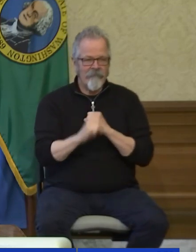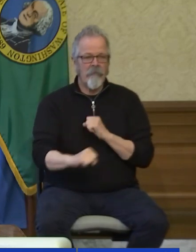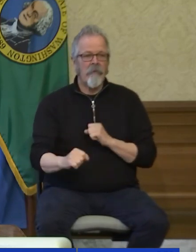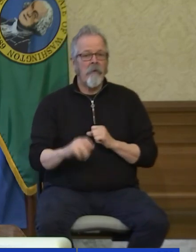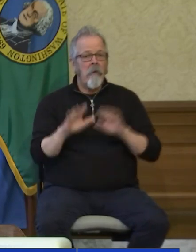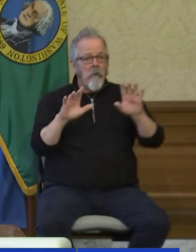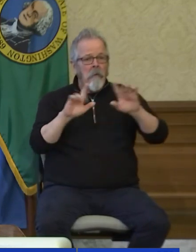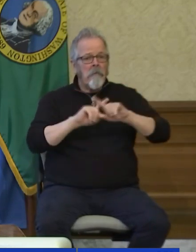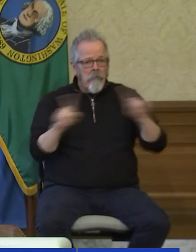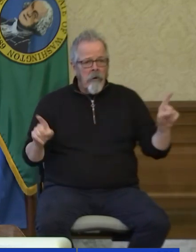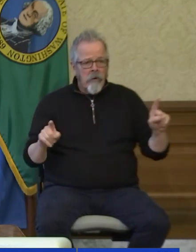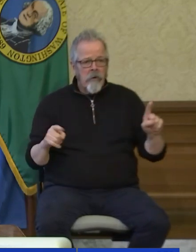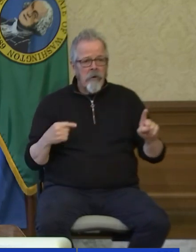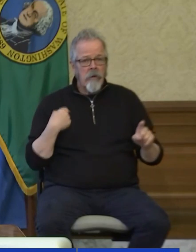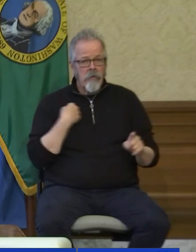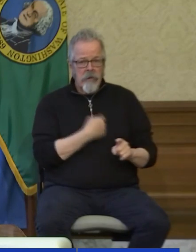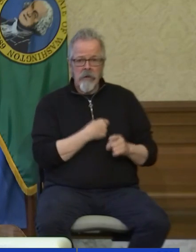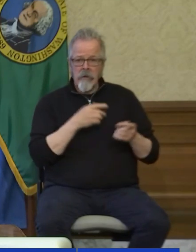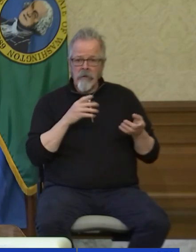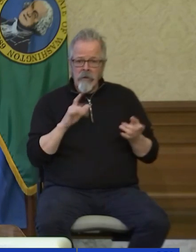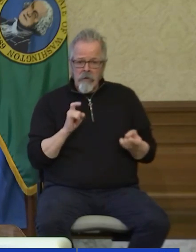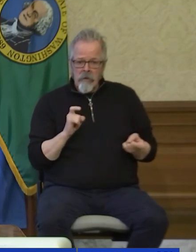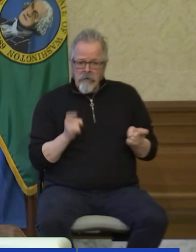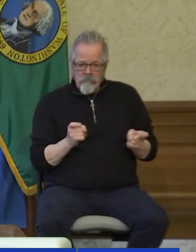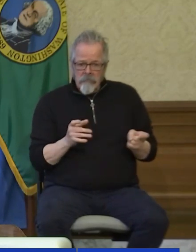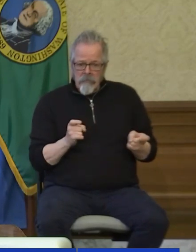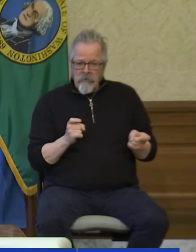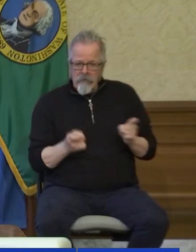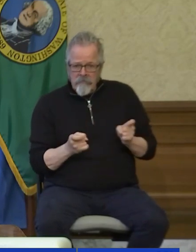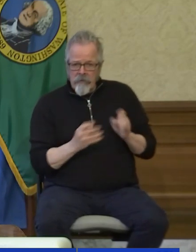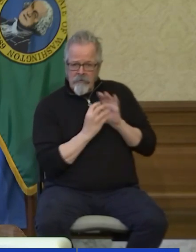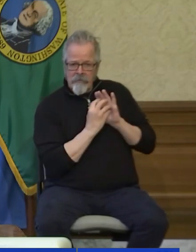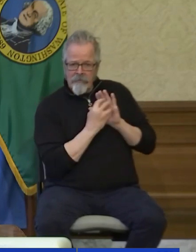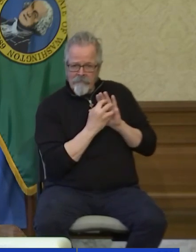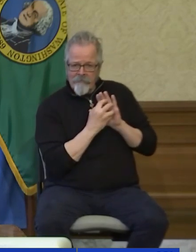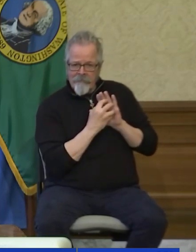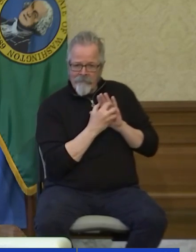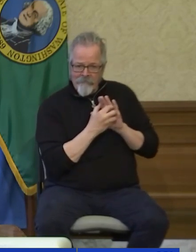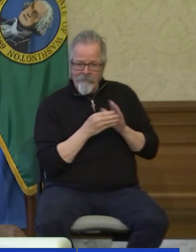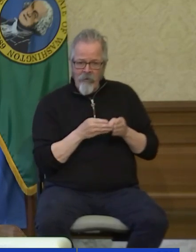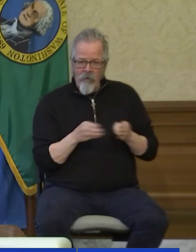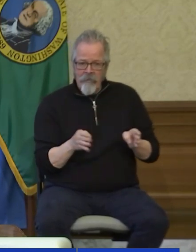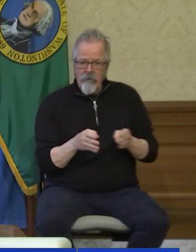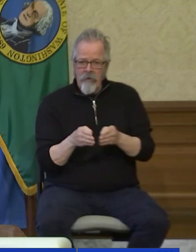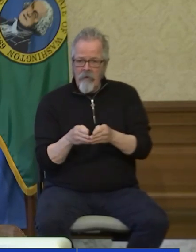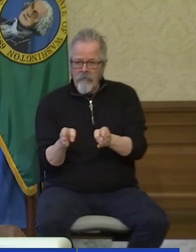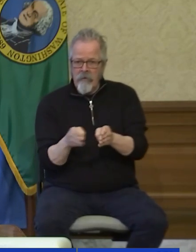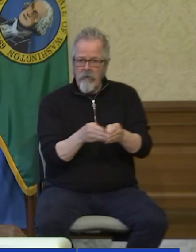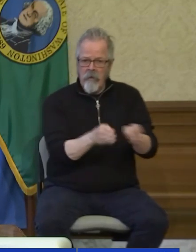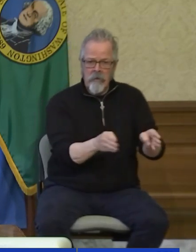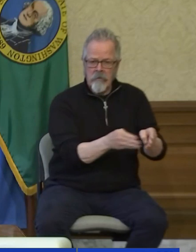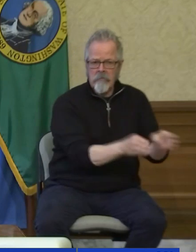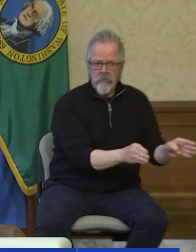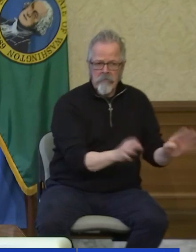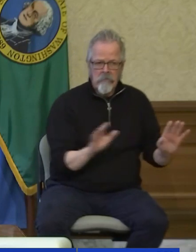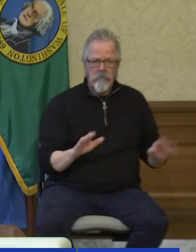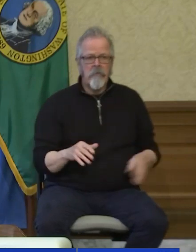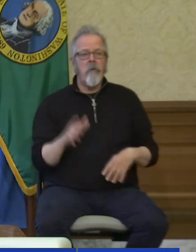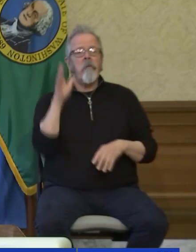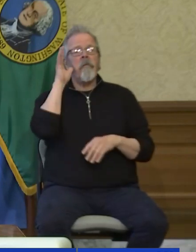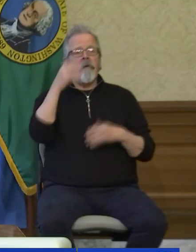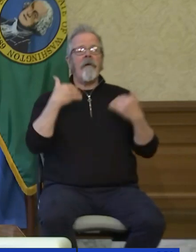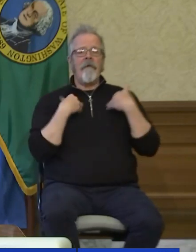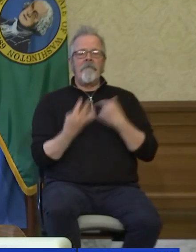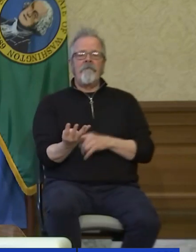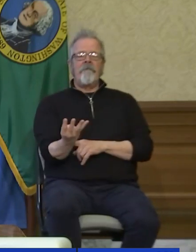Washington businesses will reopen in 4 phases, which I'll discuss today. And in addition, several